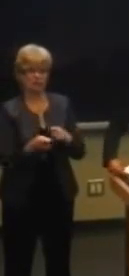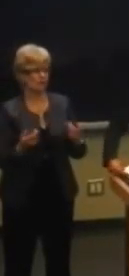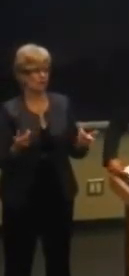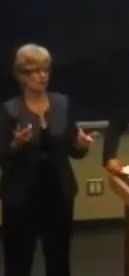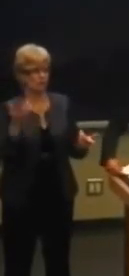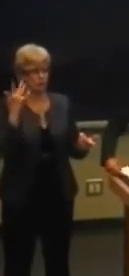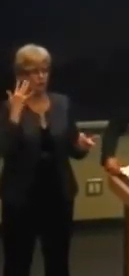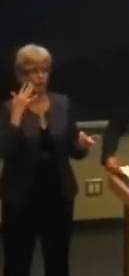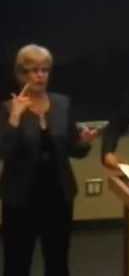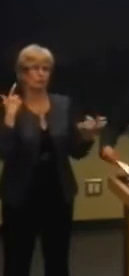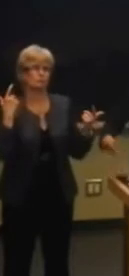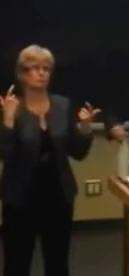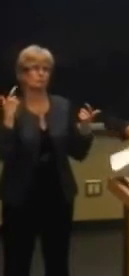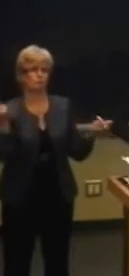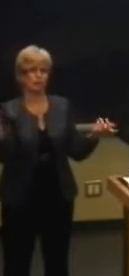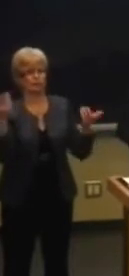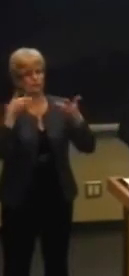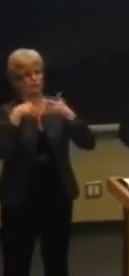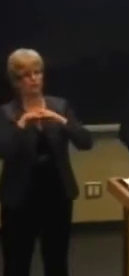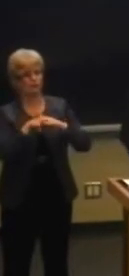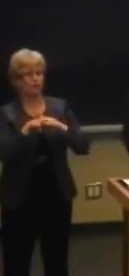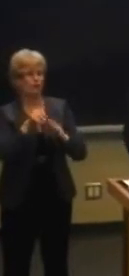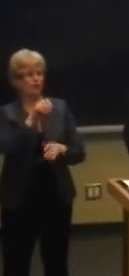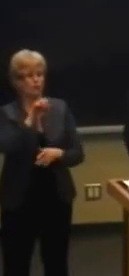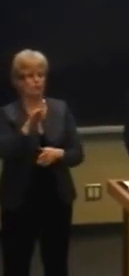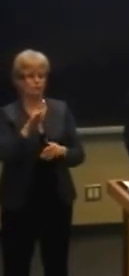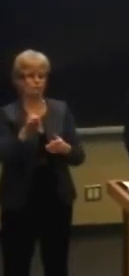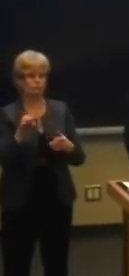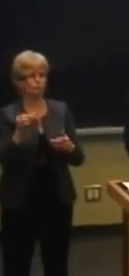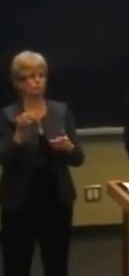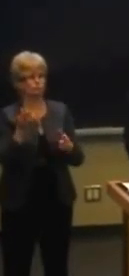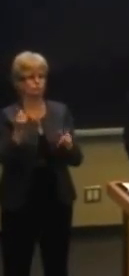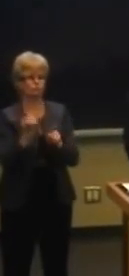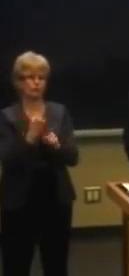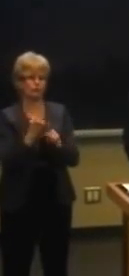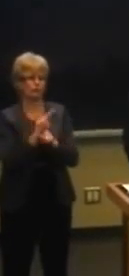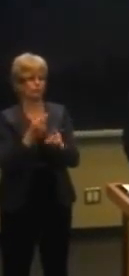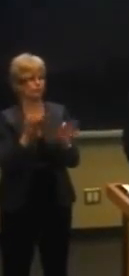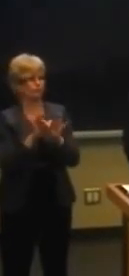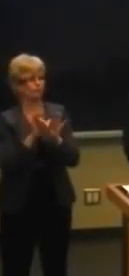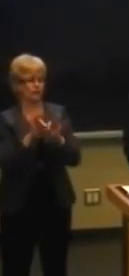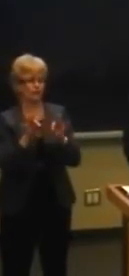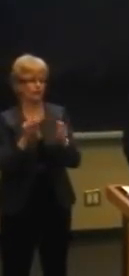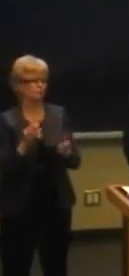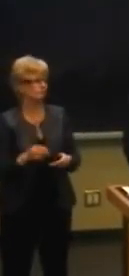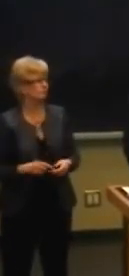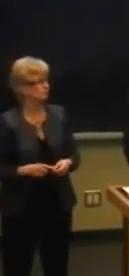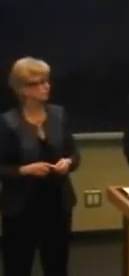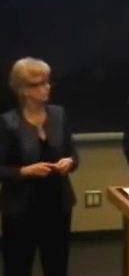it is such an integrated part of a flat fare system and the token system that we use now.